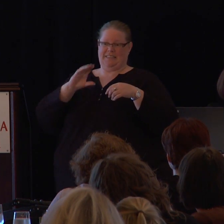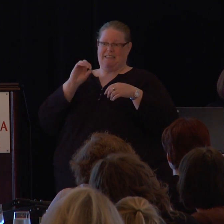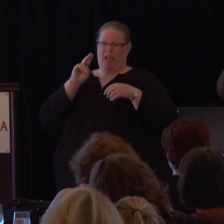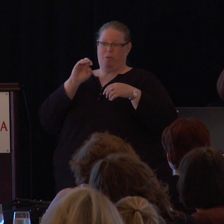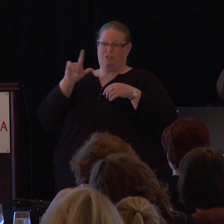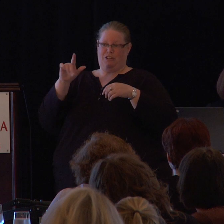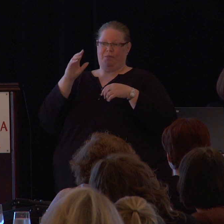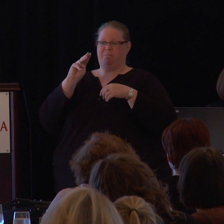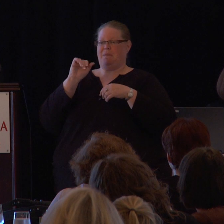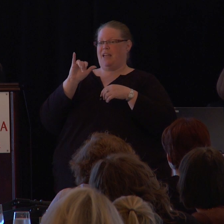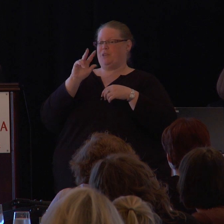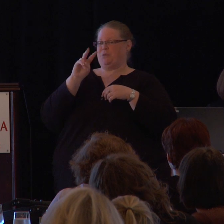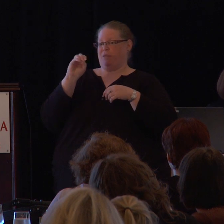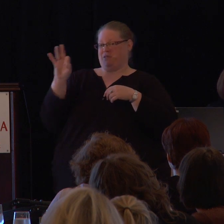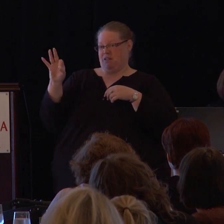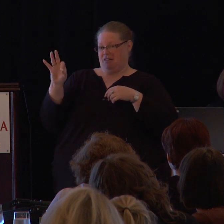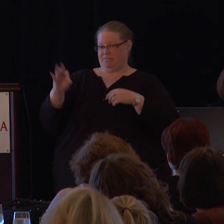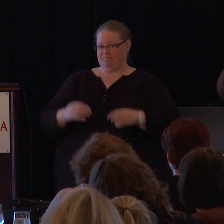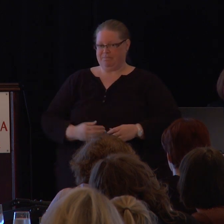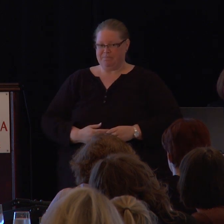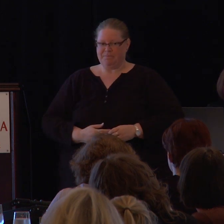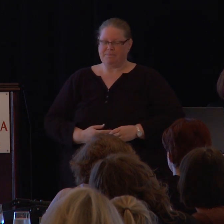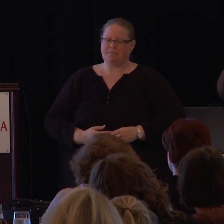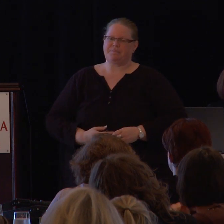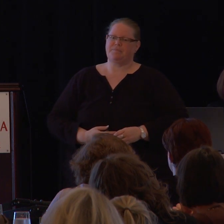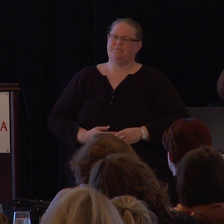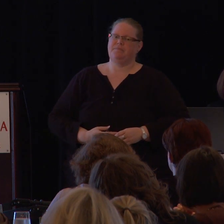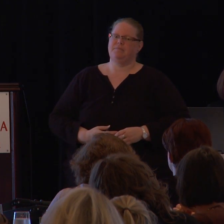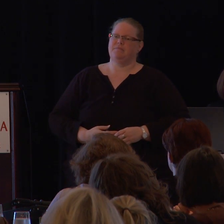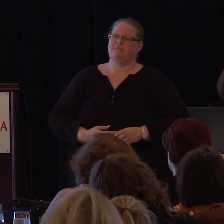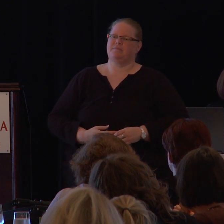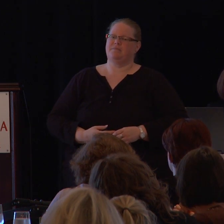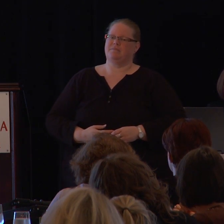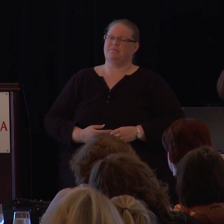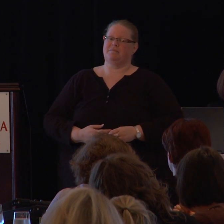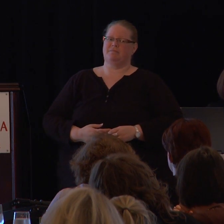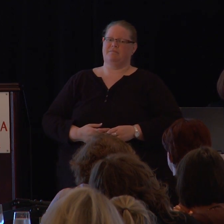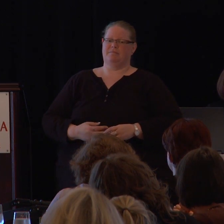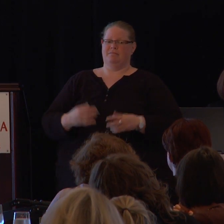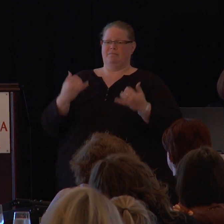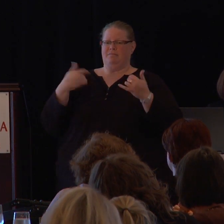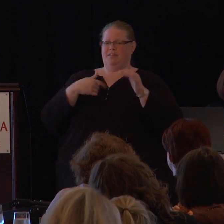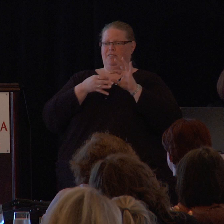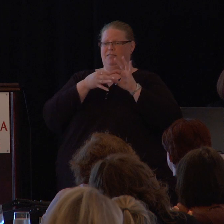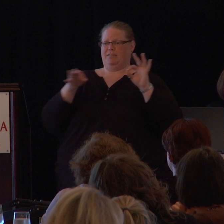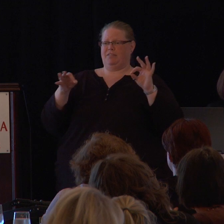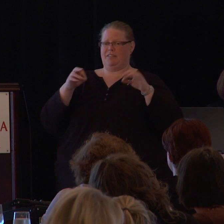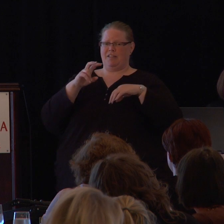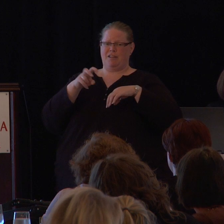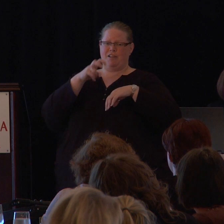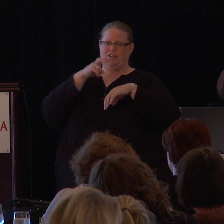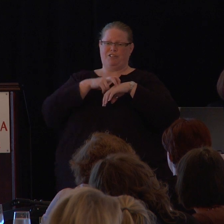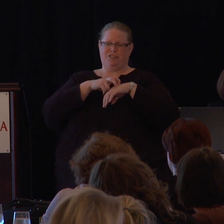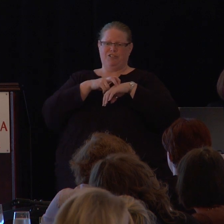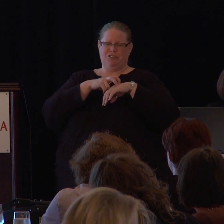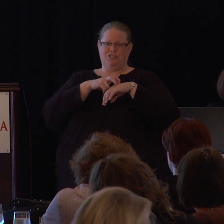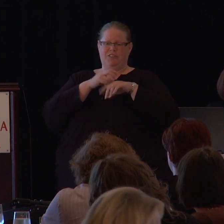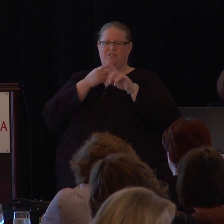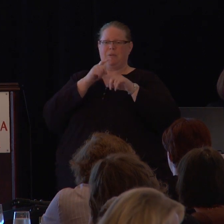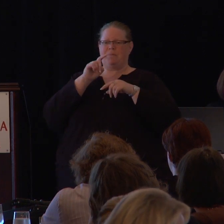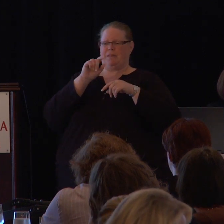and gentlemen, in the Gaelic vernacular of Alexander